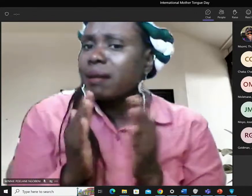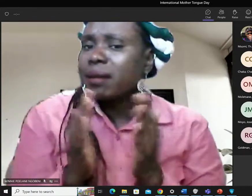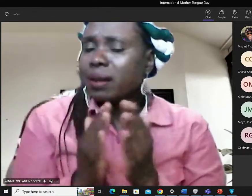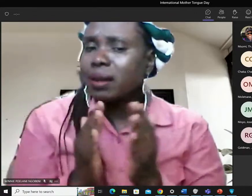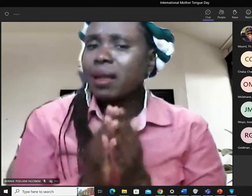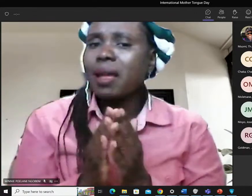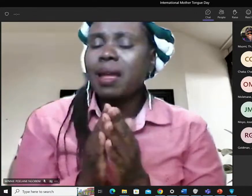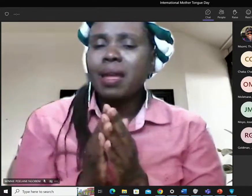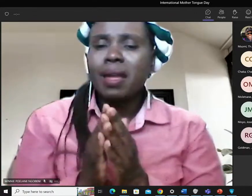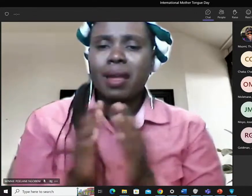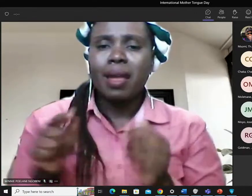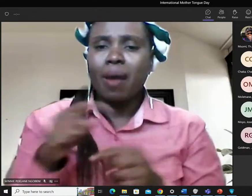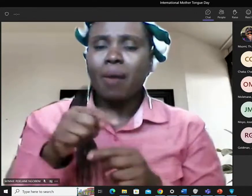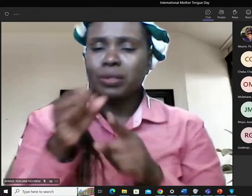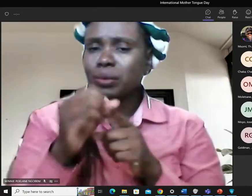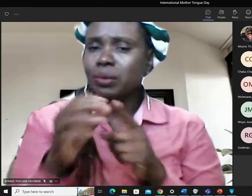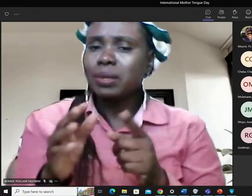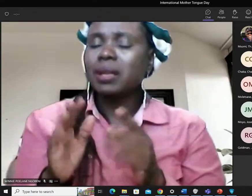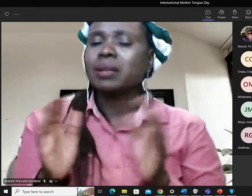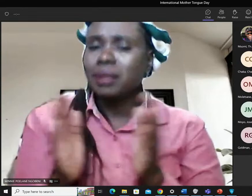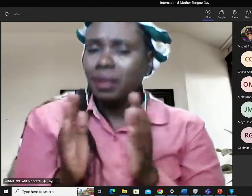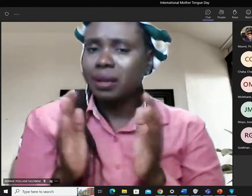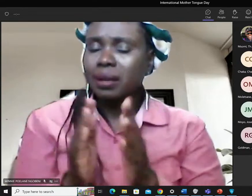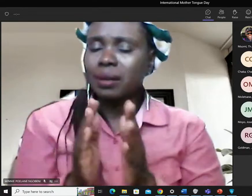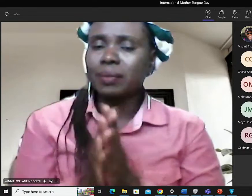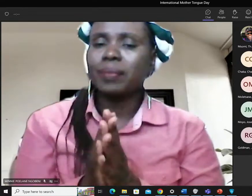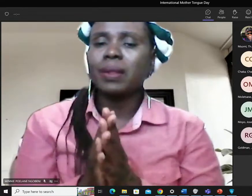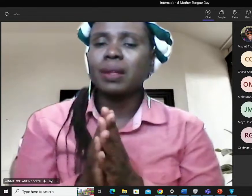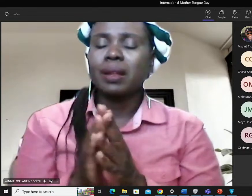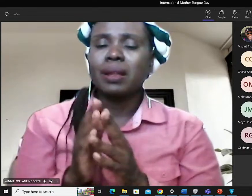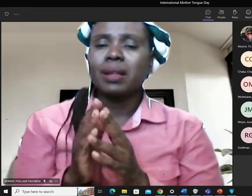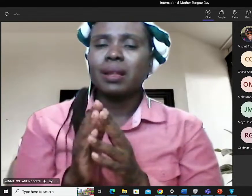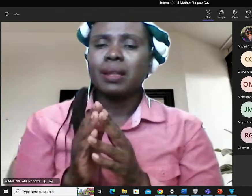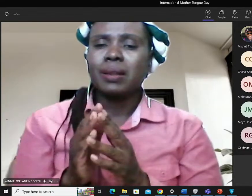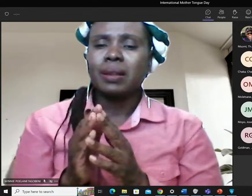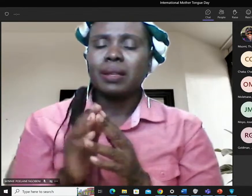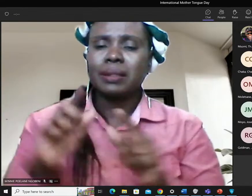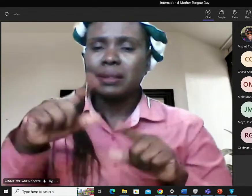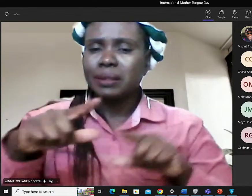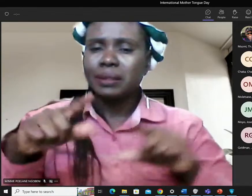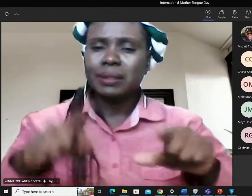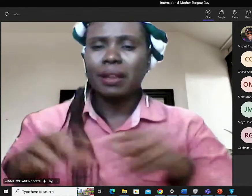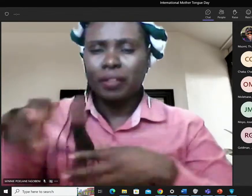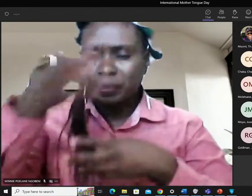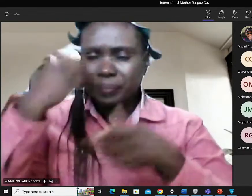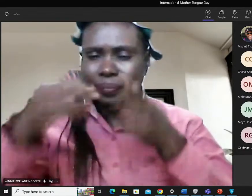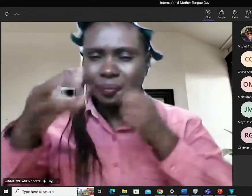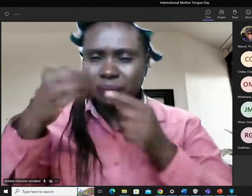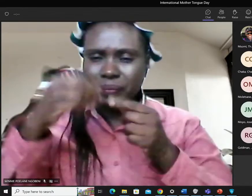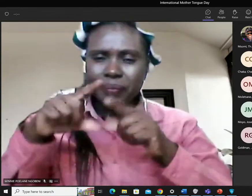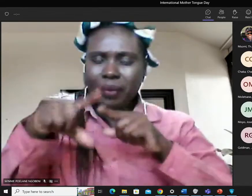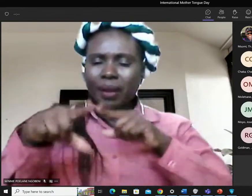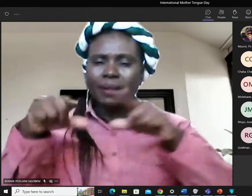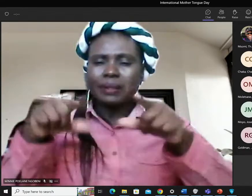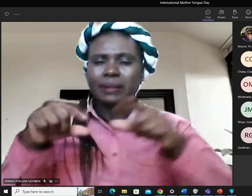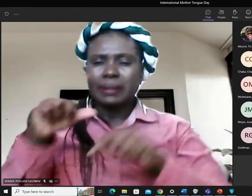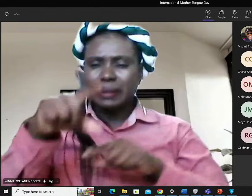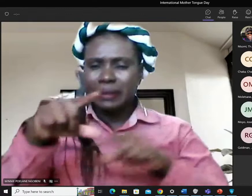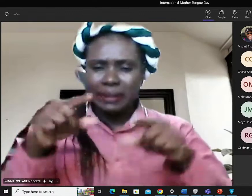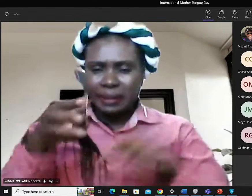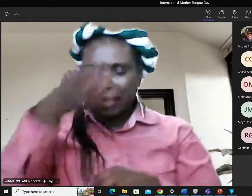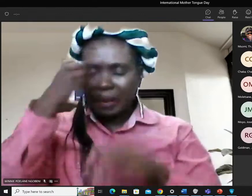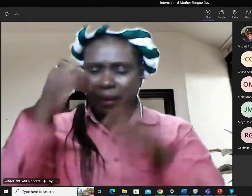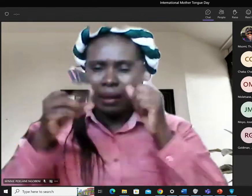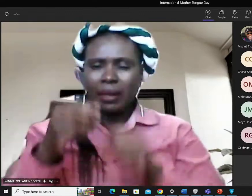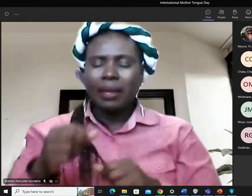our students. We look at the universal design for learning. We want the learning to